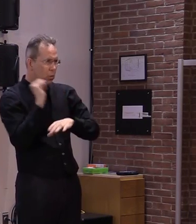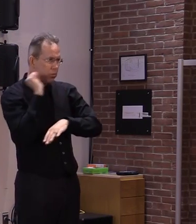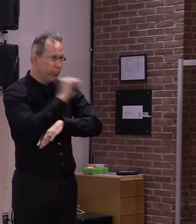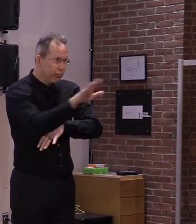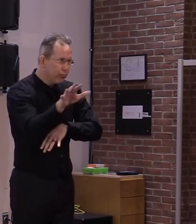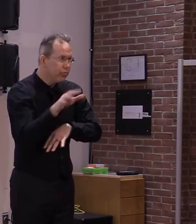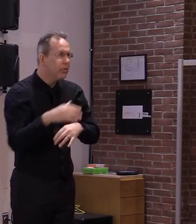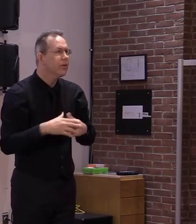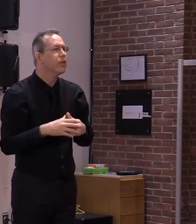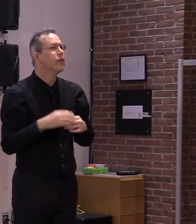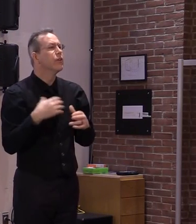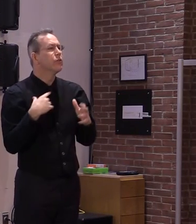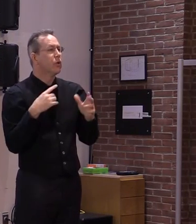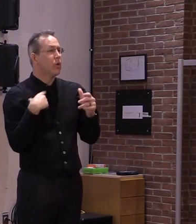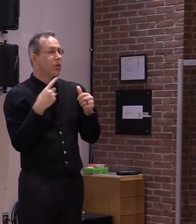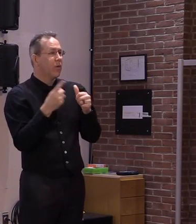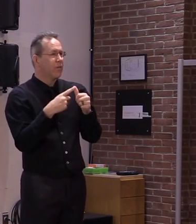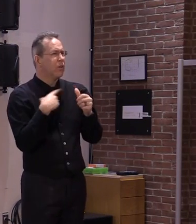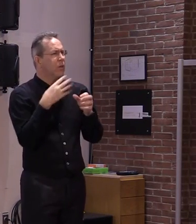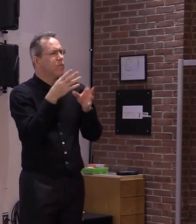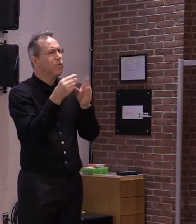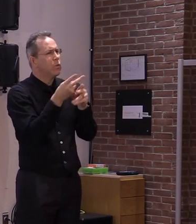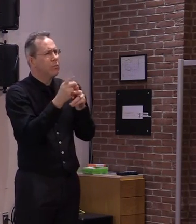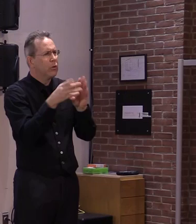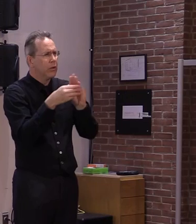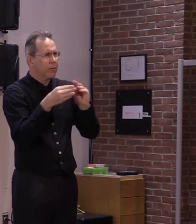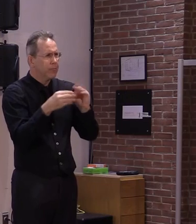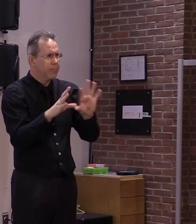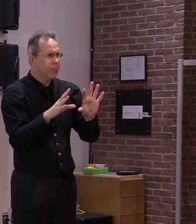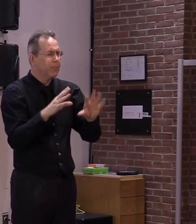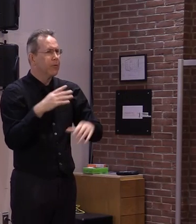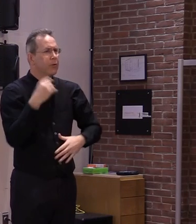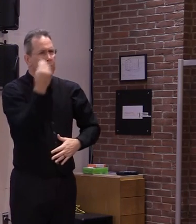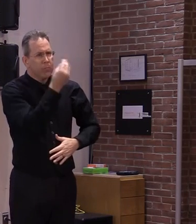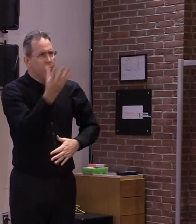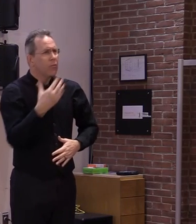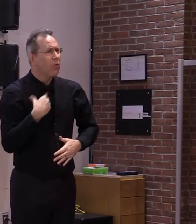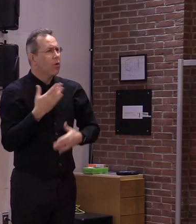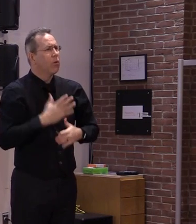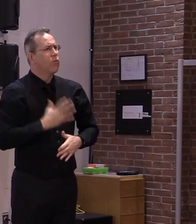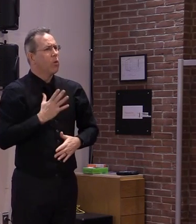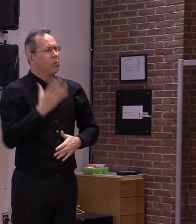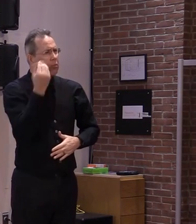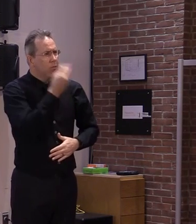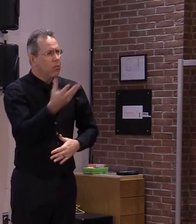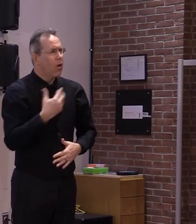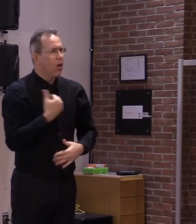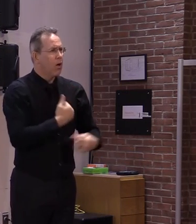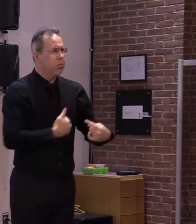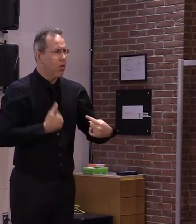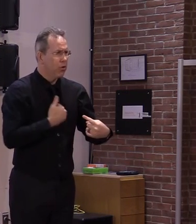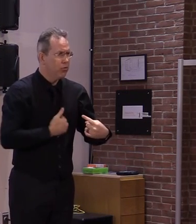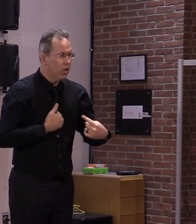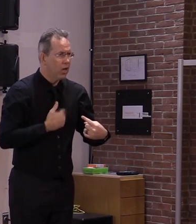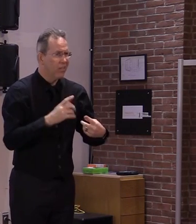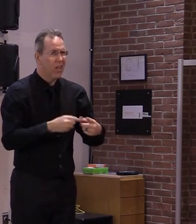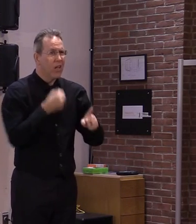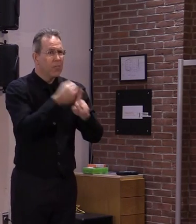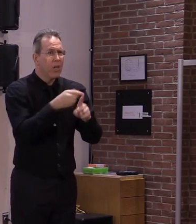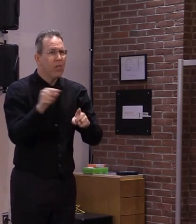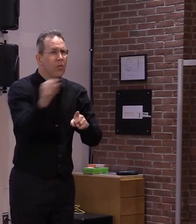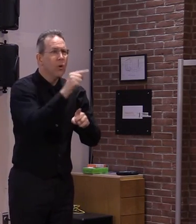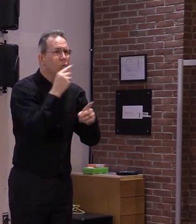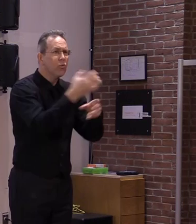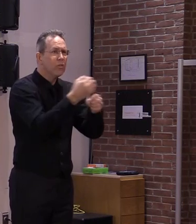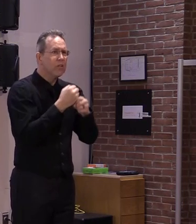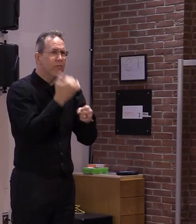second and take this opportunity to again apologize to those who have been impacted by this incident, but also to say thank you for being patient with us